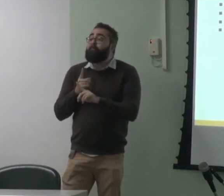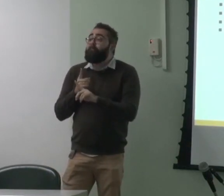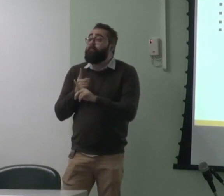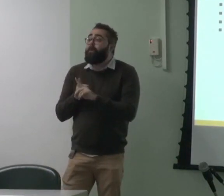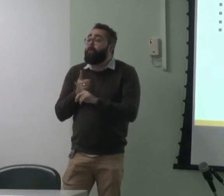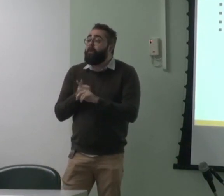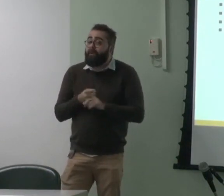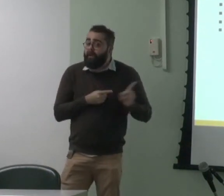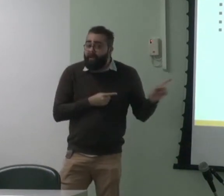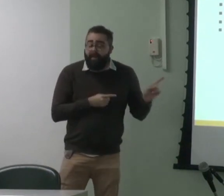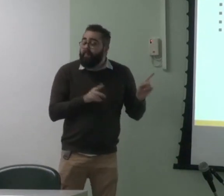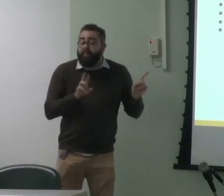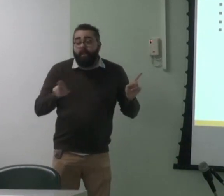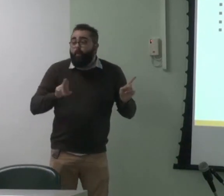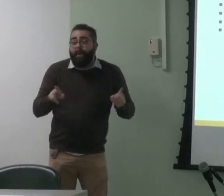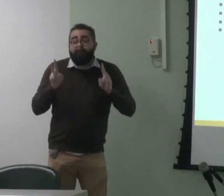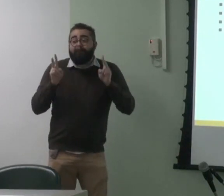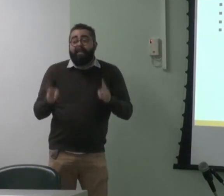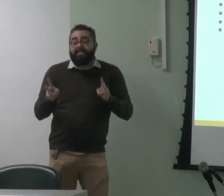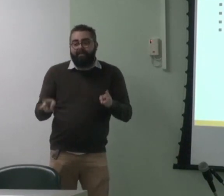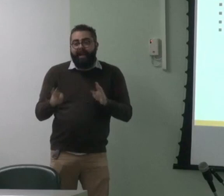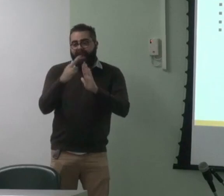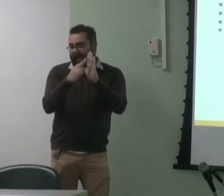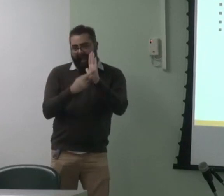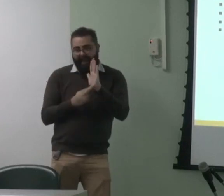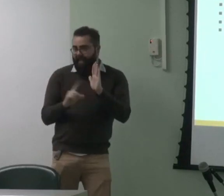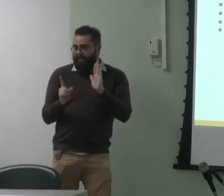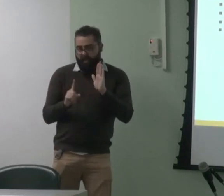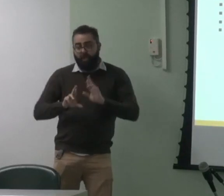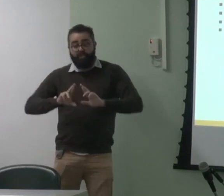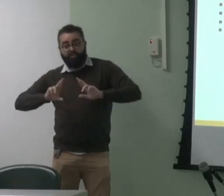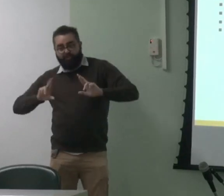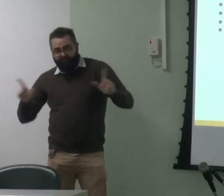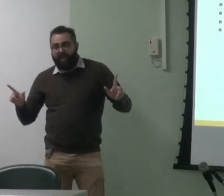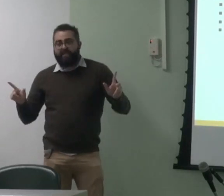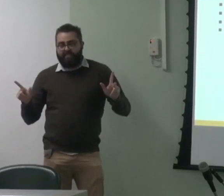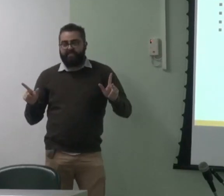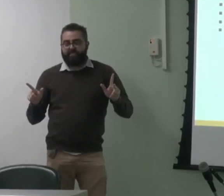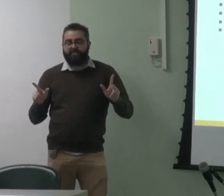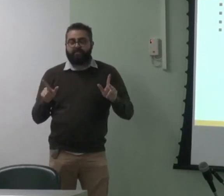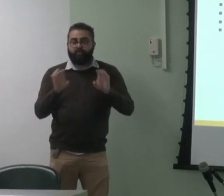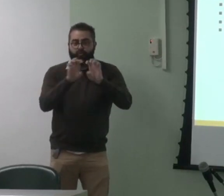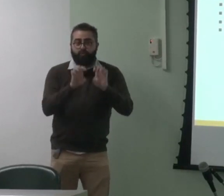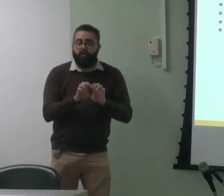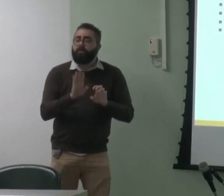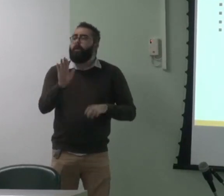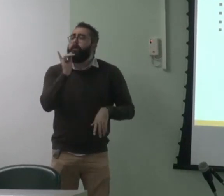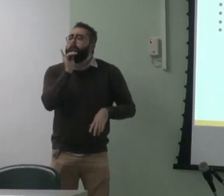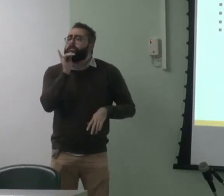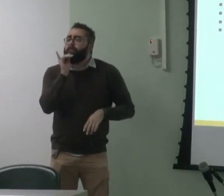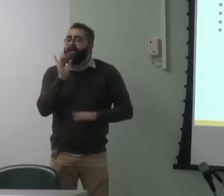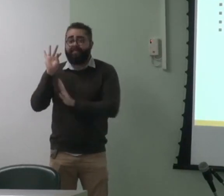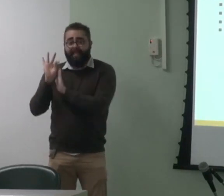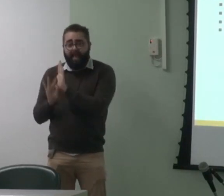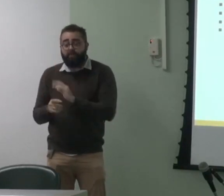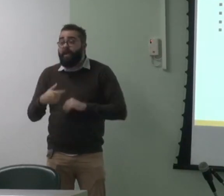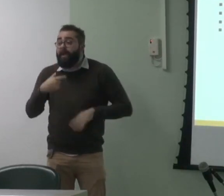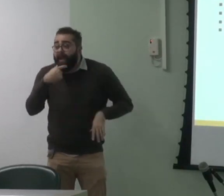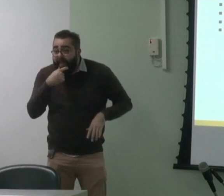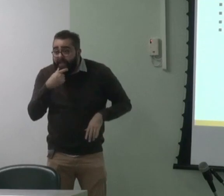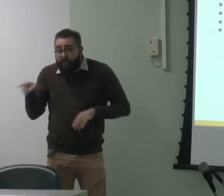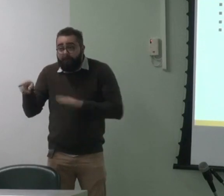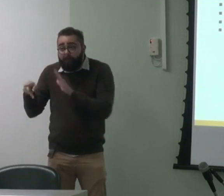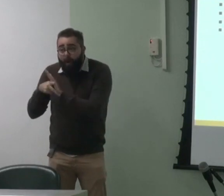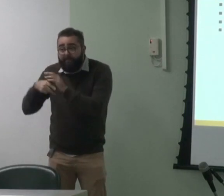the same annotation scheme. So what they use are different texts. In the English text, there are treebank part